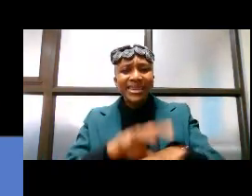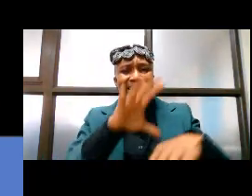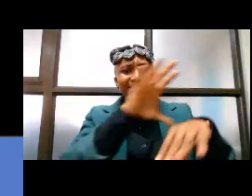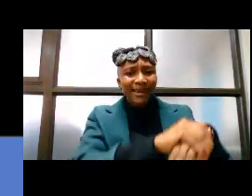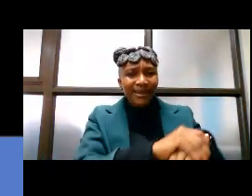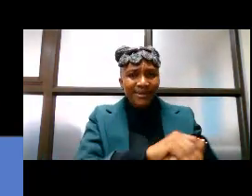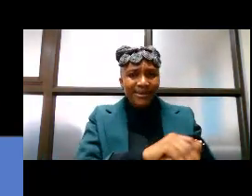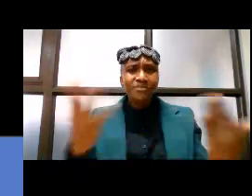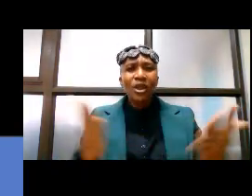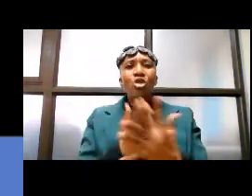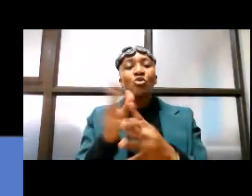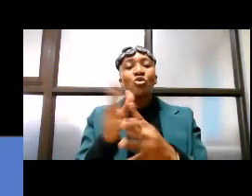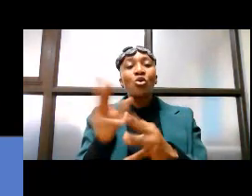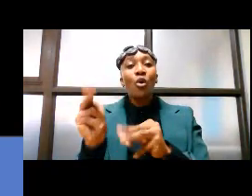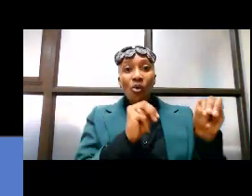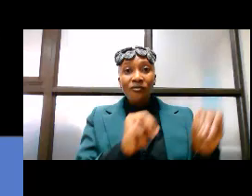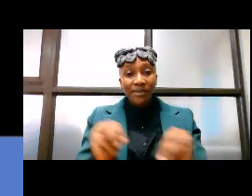through movement,